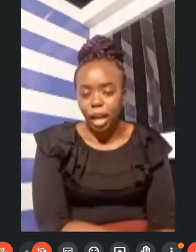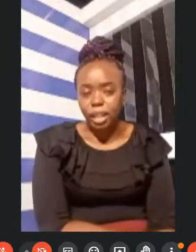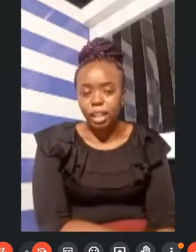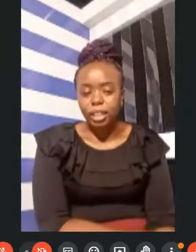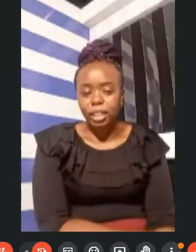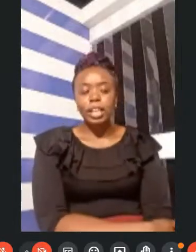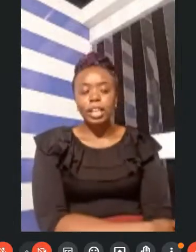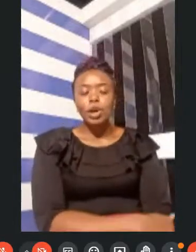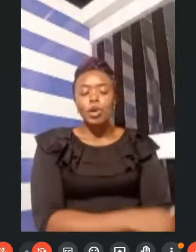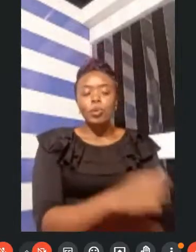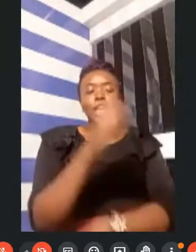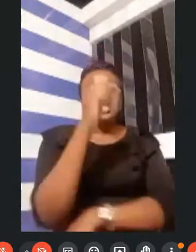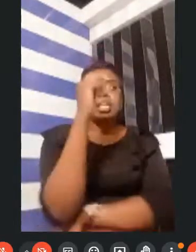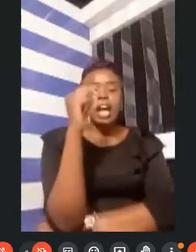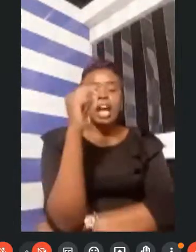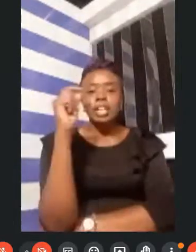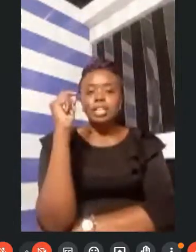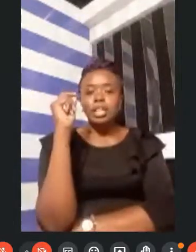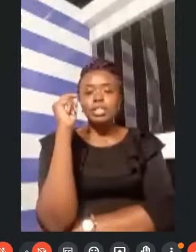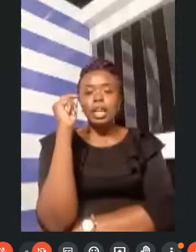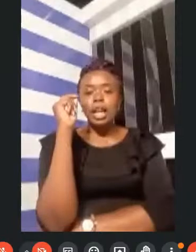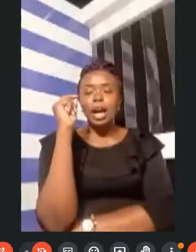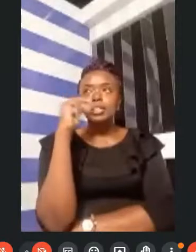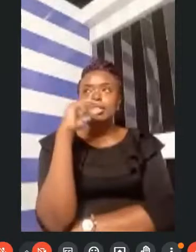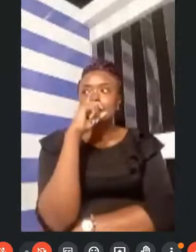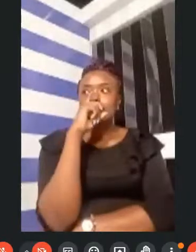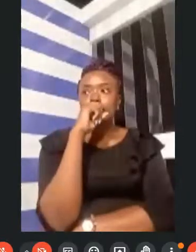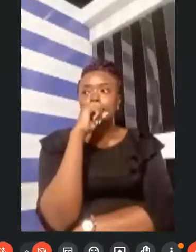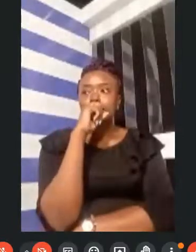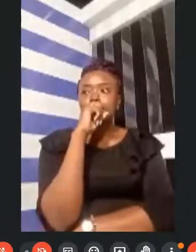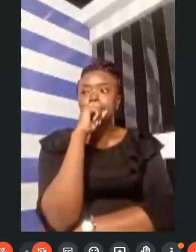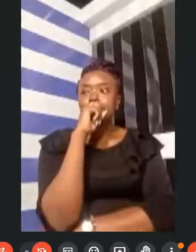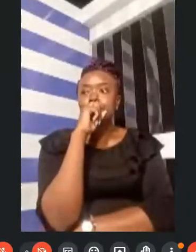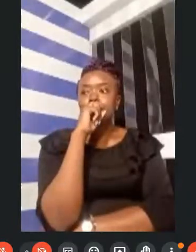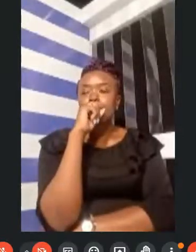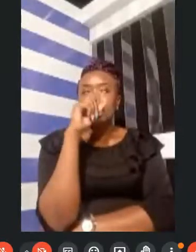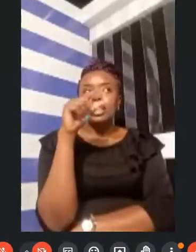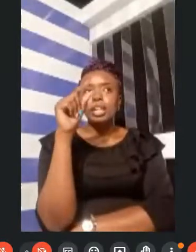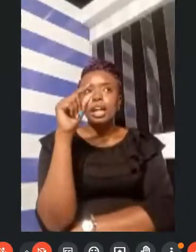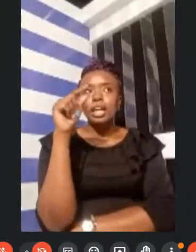is 300,000. We sign 300,000 has